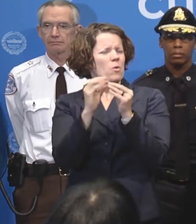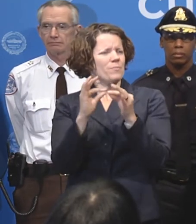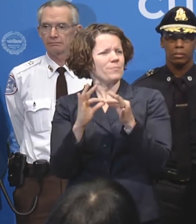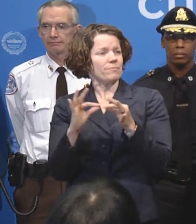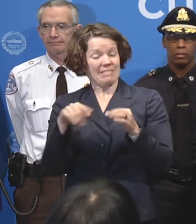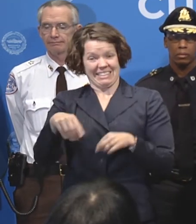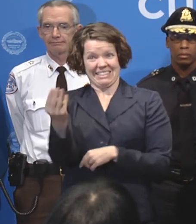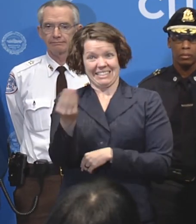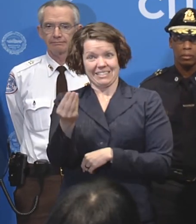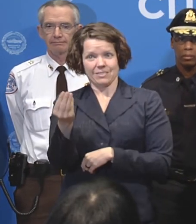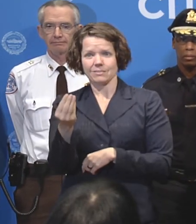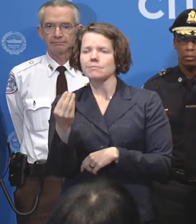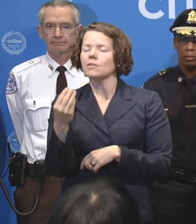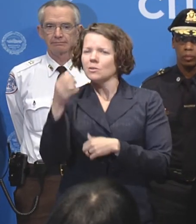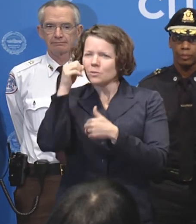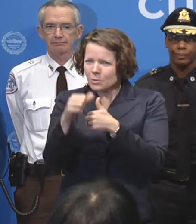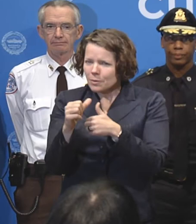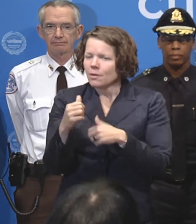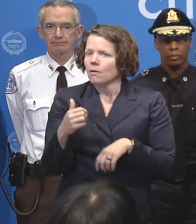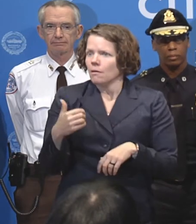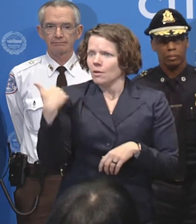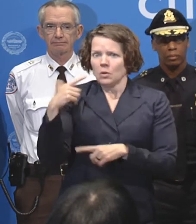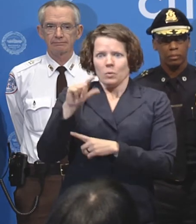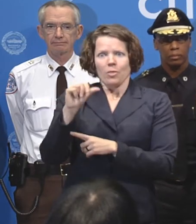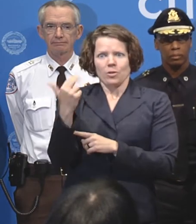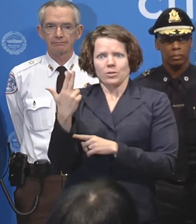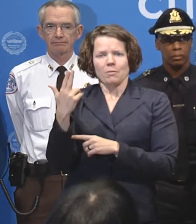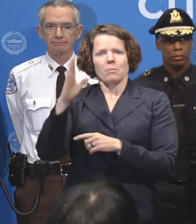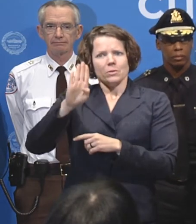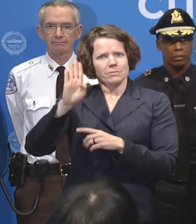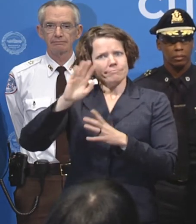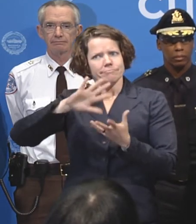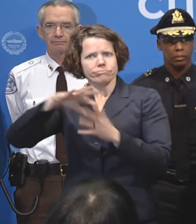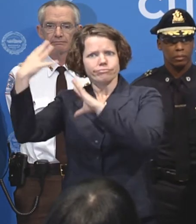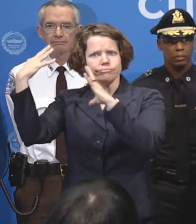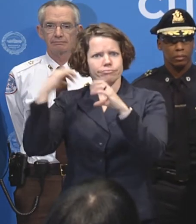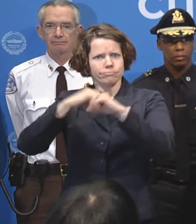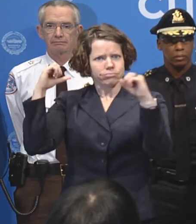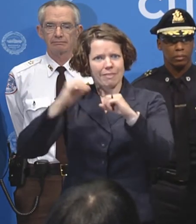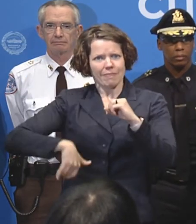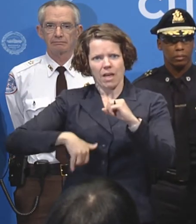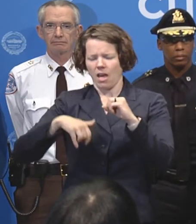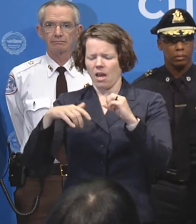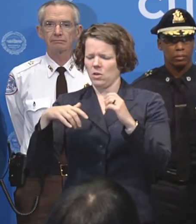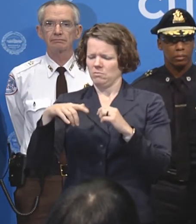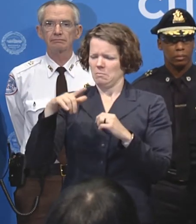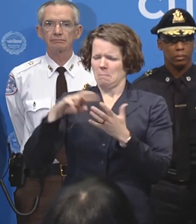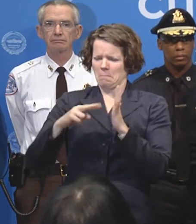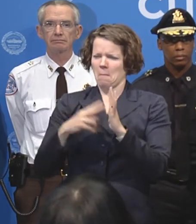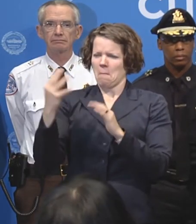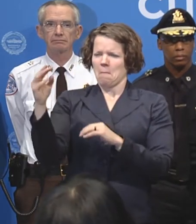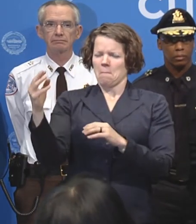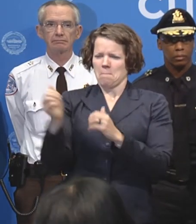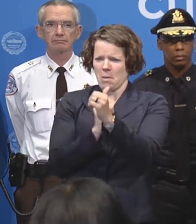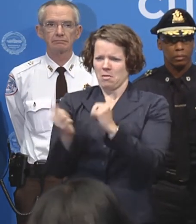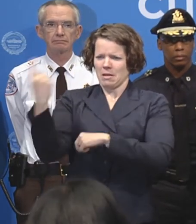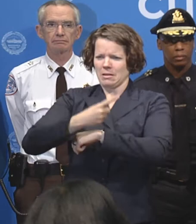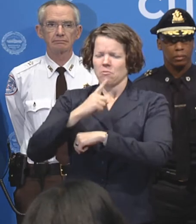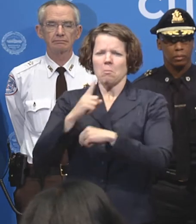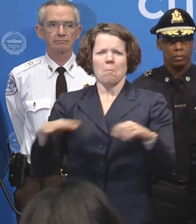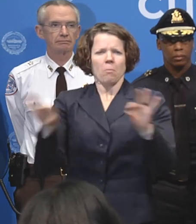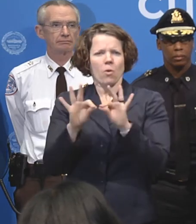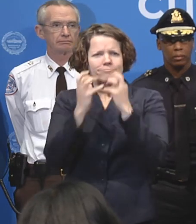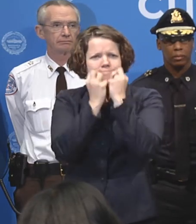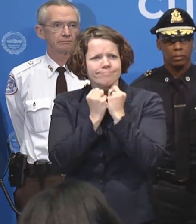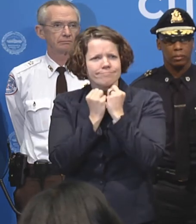Monday. Since the tragedy in 2013, the marathon has taken on a special significance here in the city of Boston. One Boston Day is a citywide